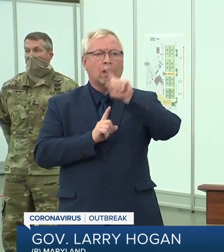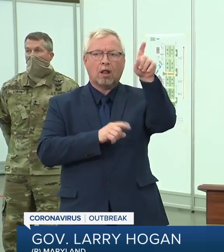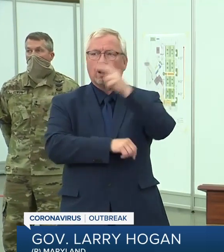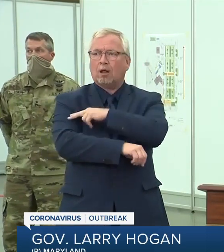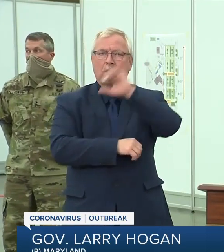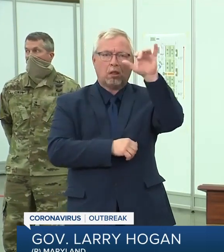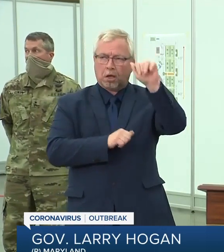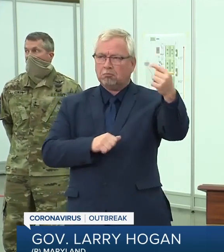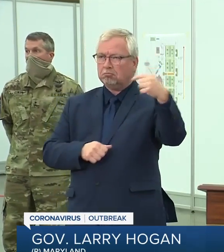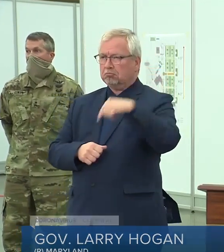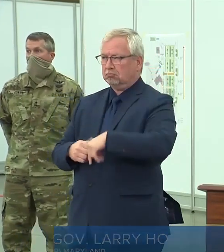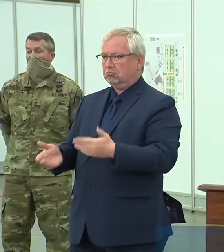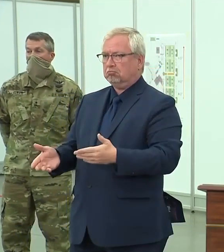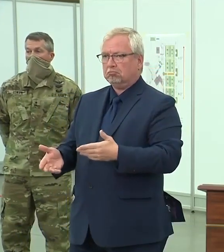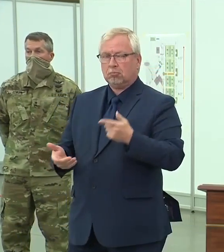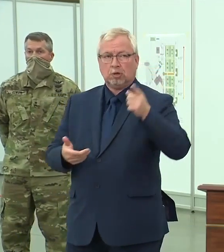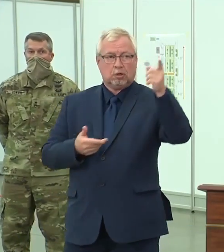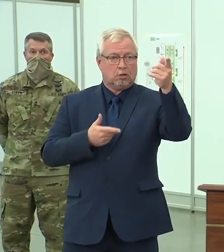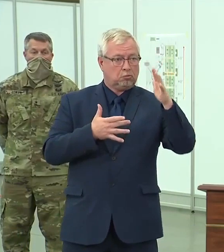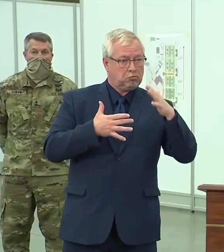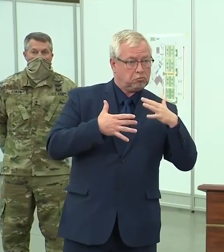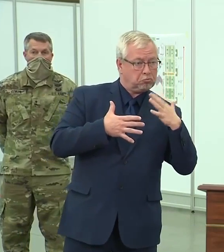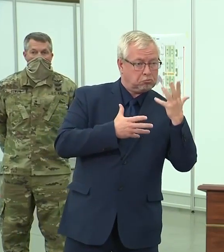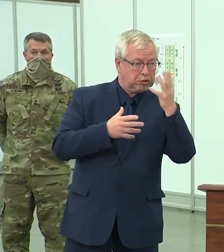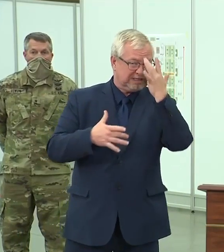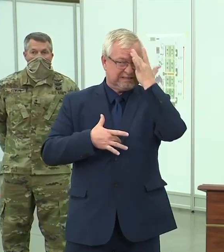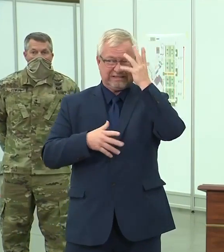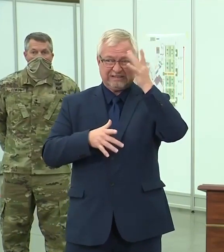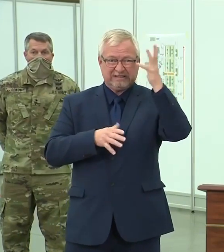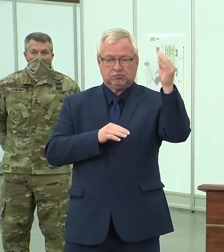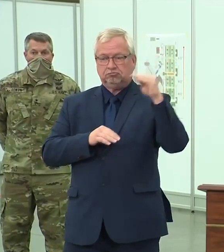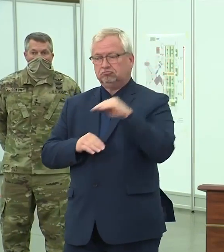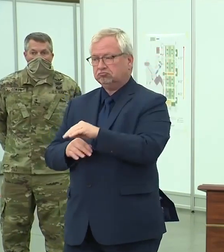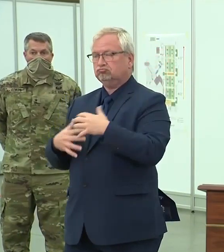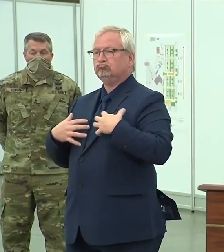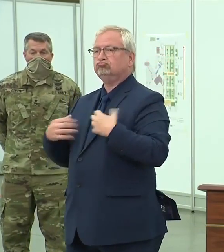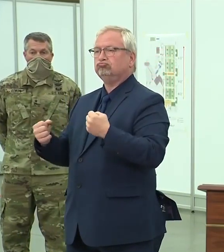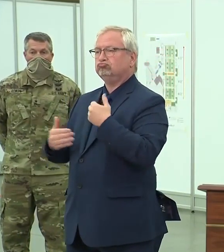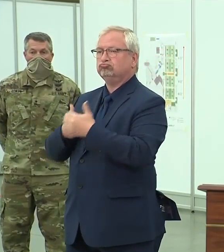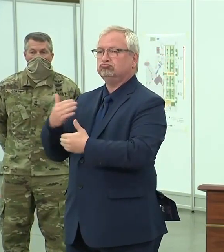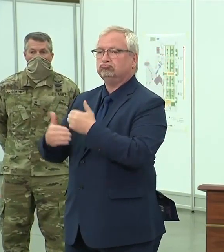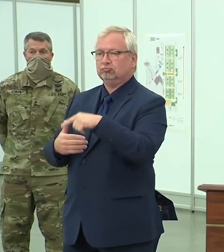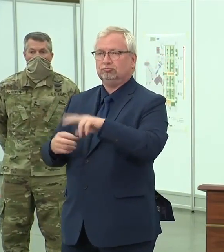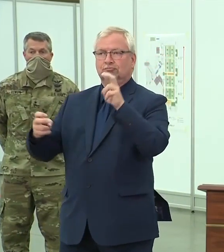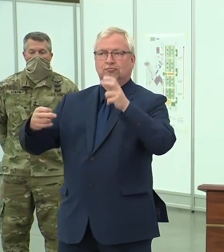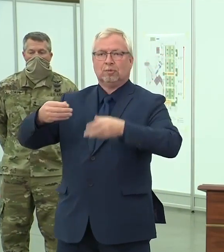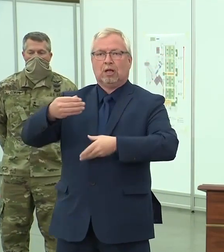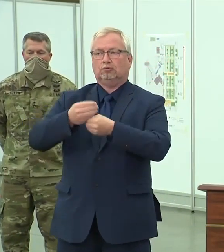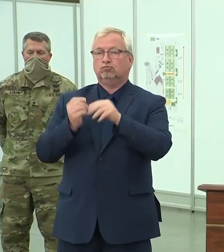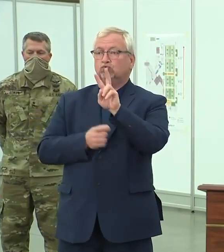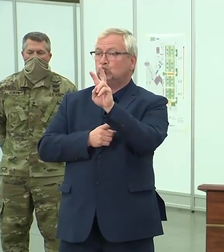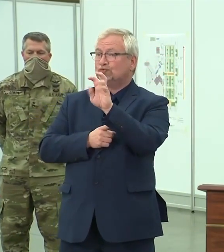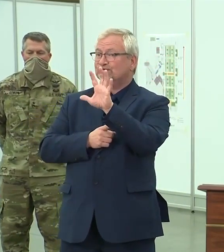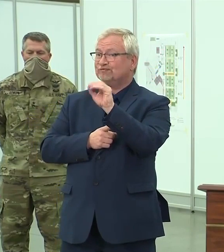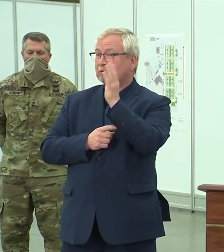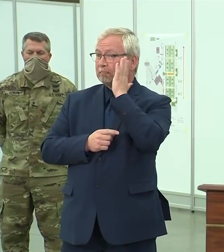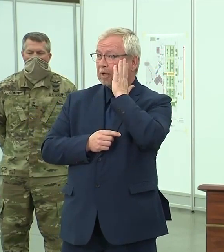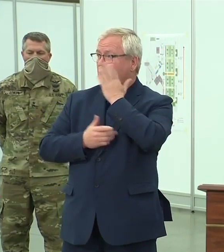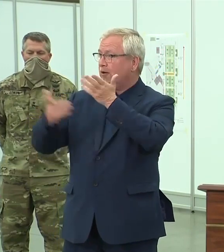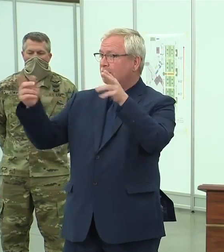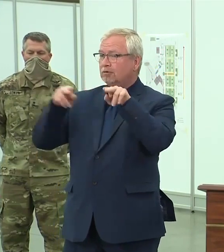fully recover. By providing additional 250 beds here, this field